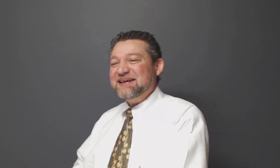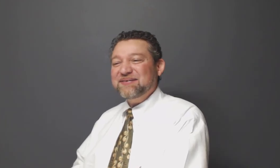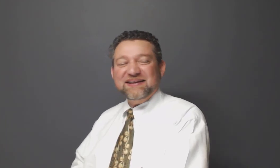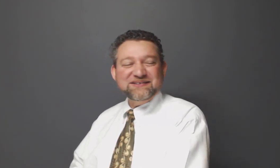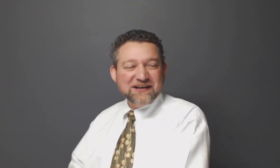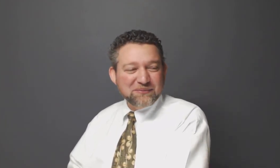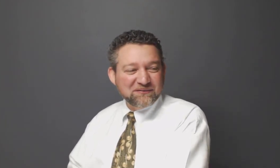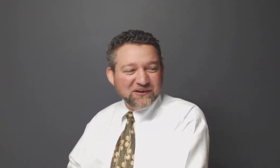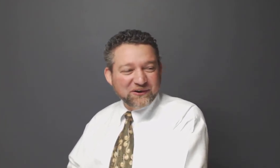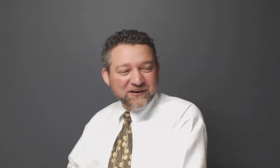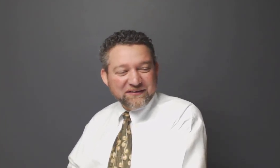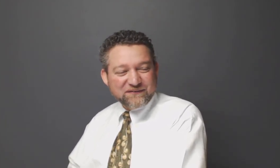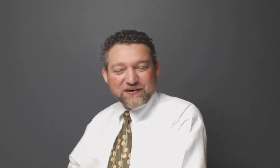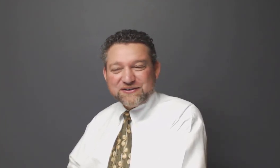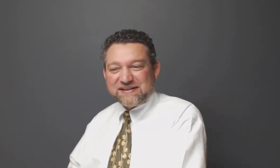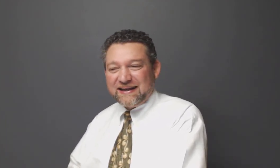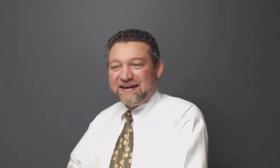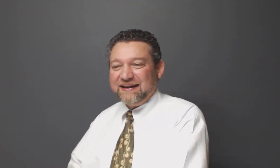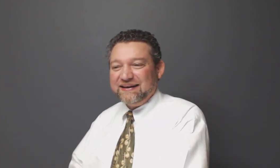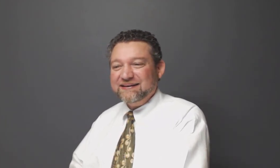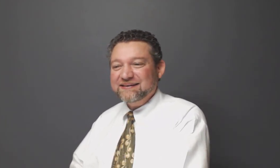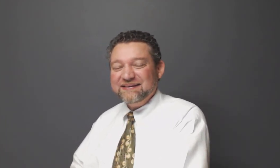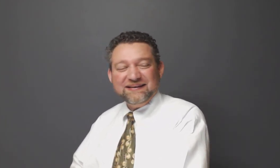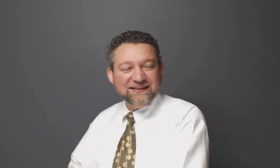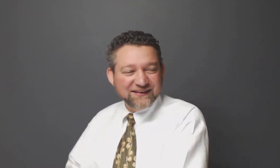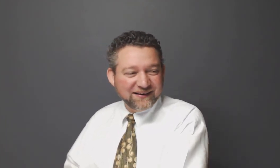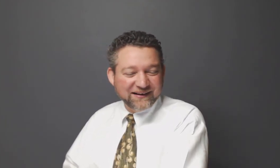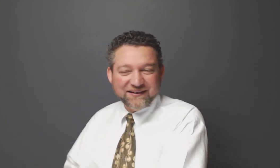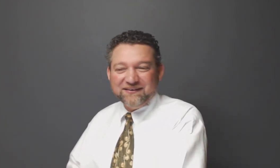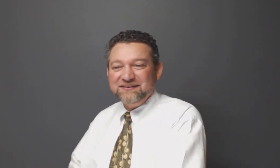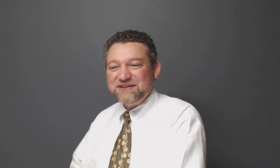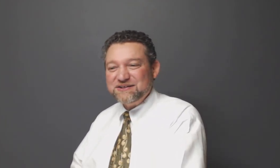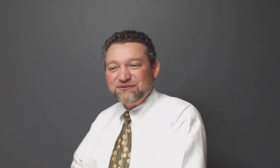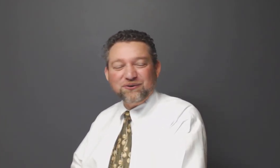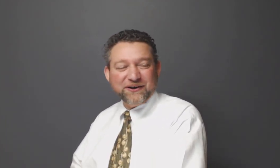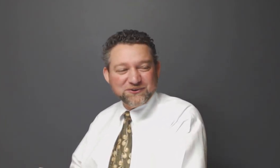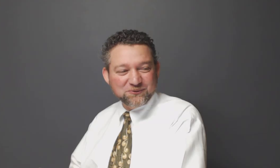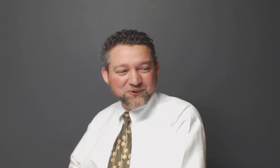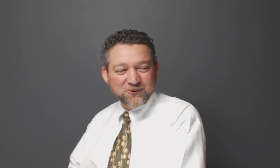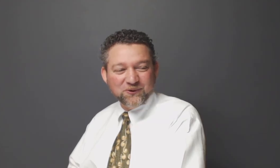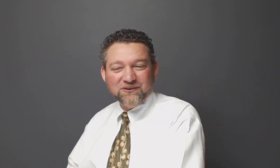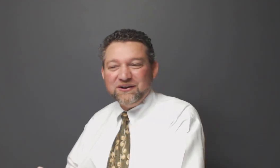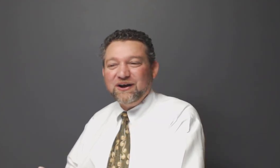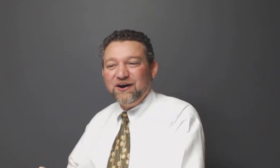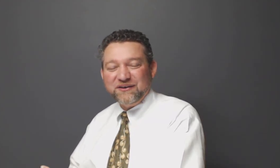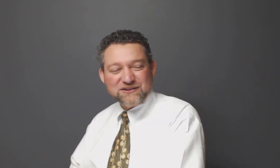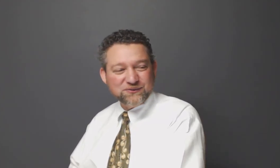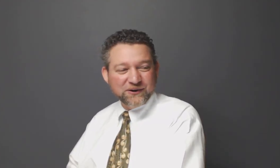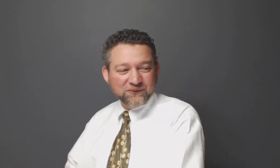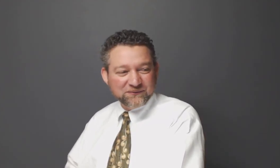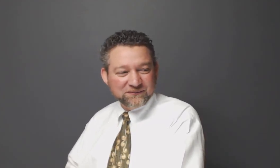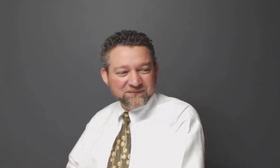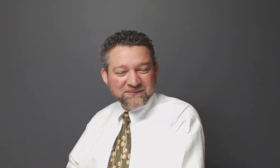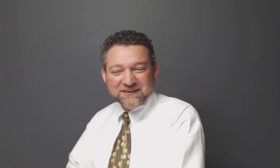given the job of learning firsthand God, Jesus Christ, rule on his throne.